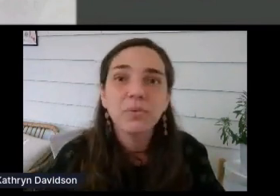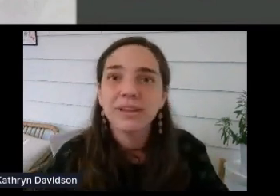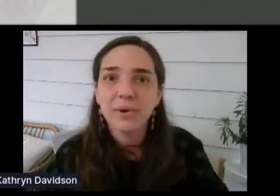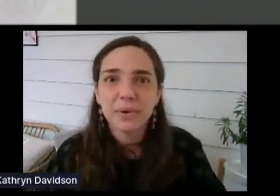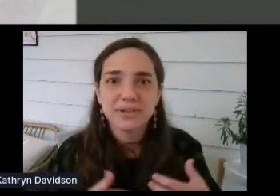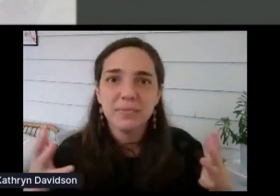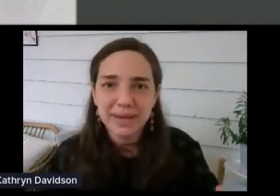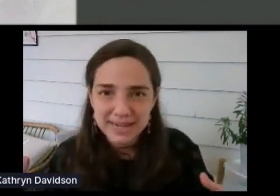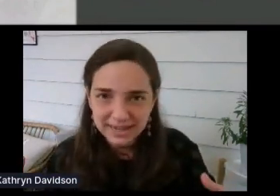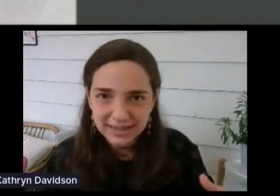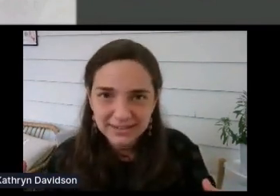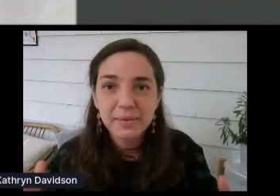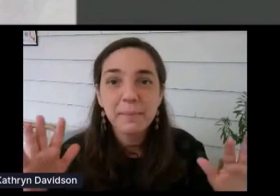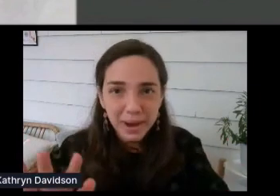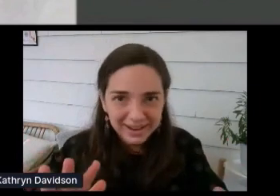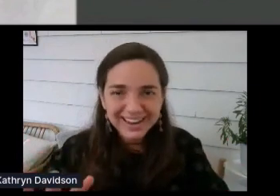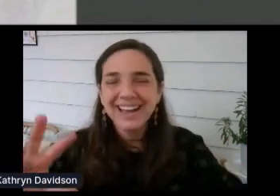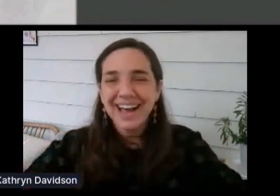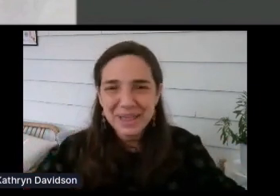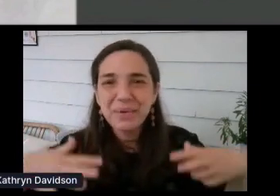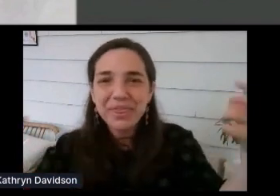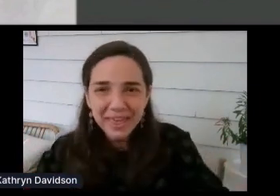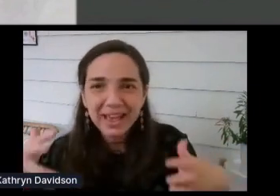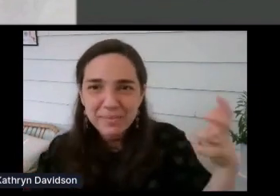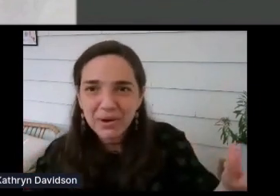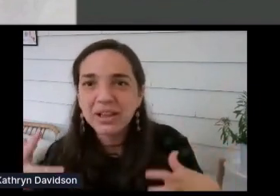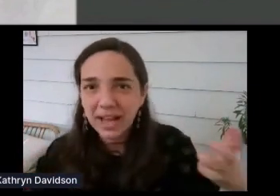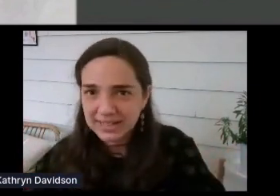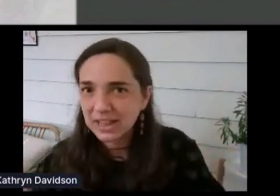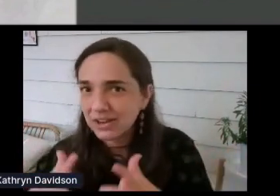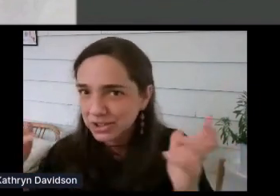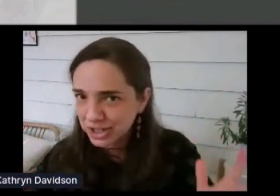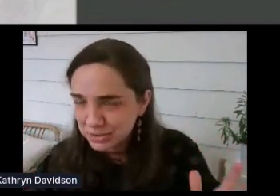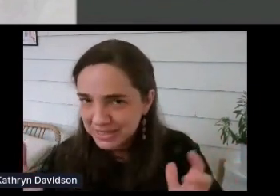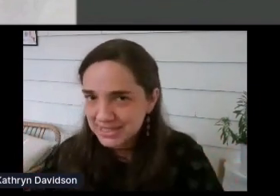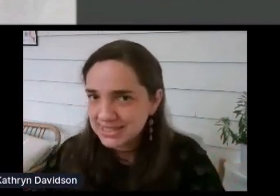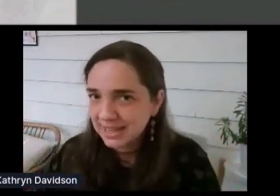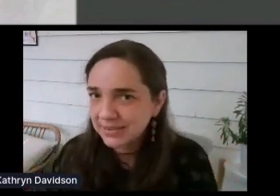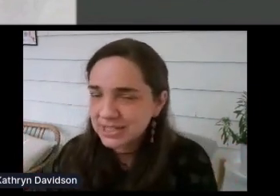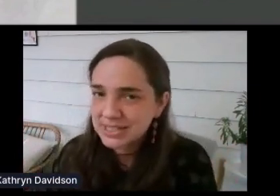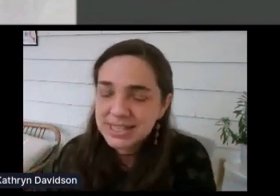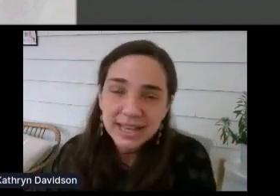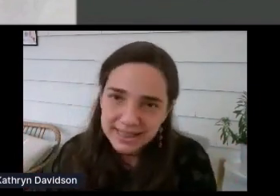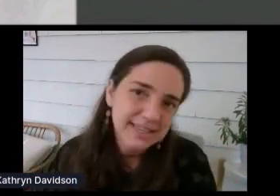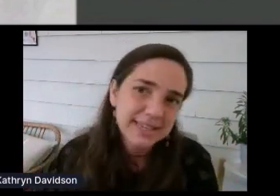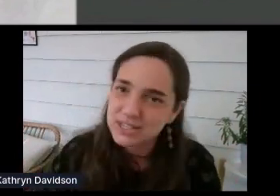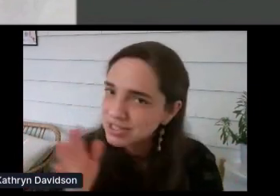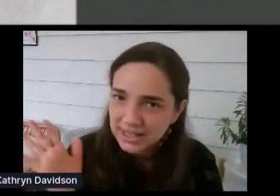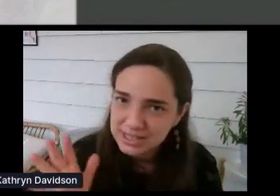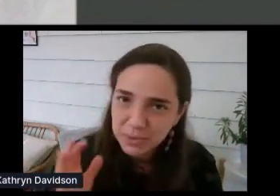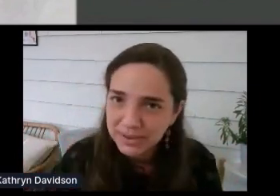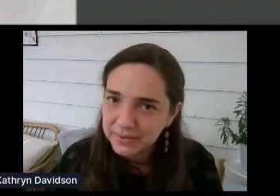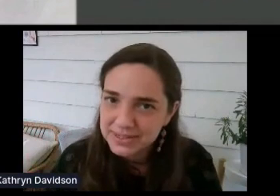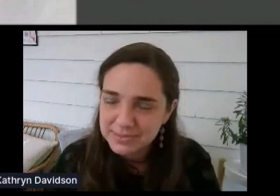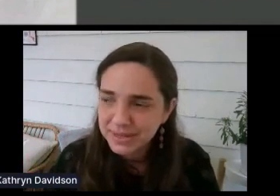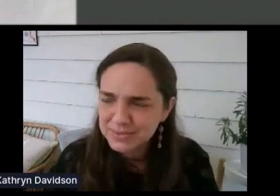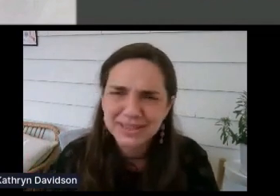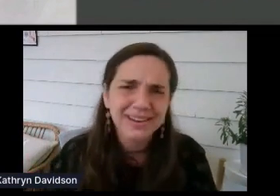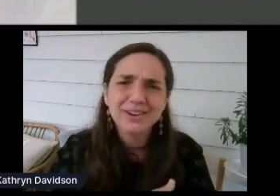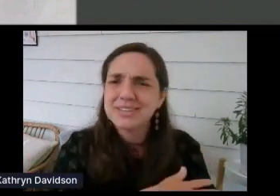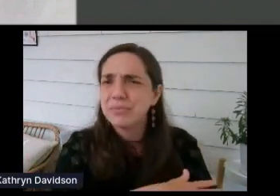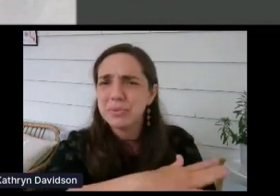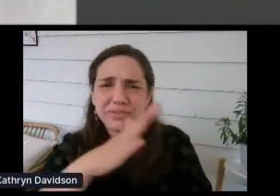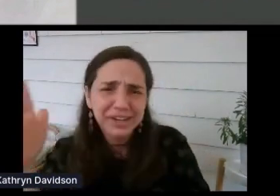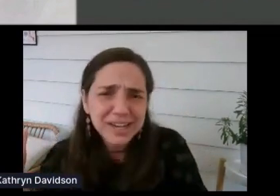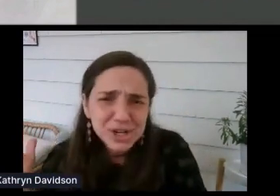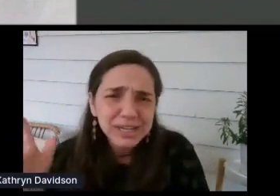if we only focused on big data. But I think we're thinking about collecting larger judgments in sign languages these days, just like in spoken languages, because we